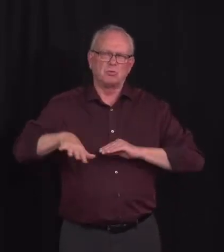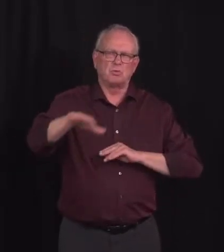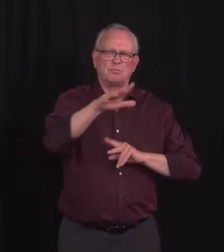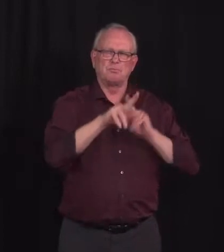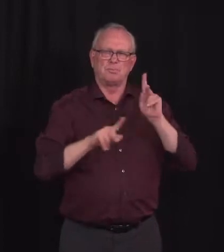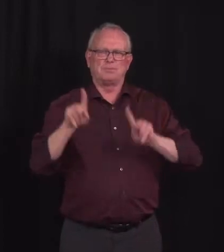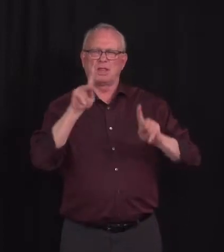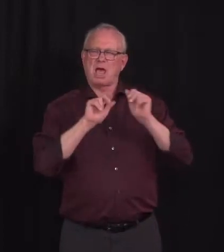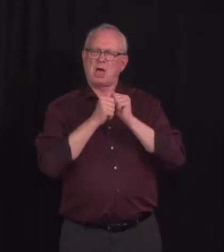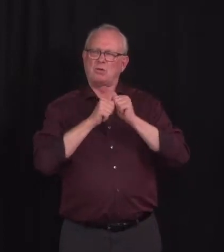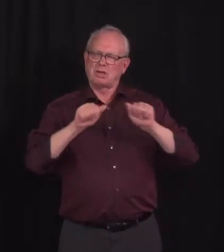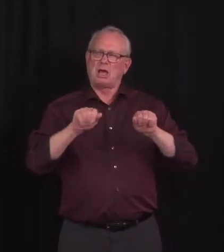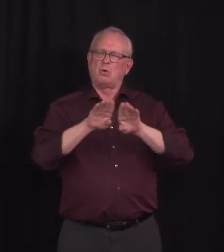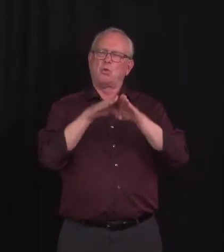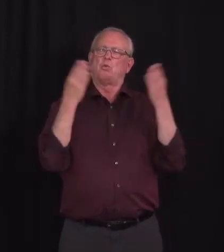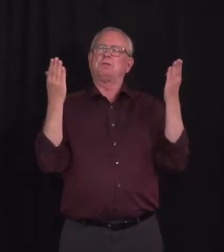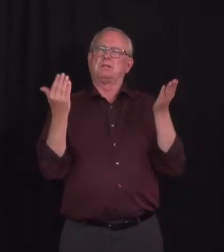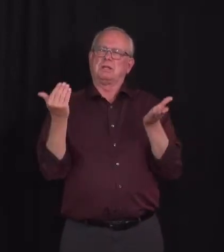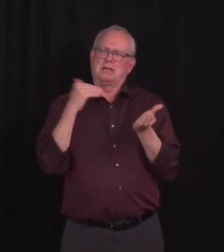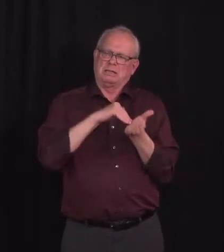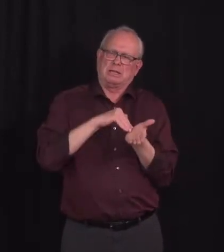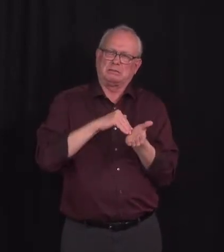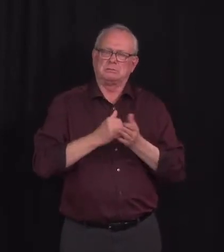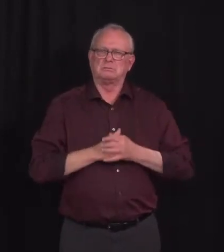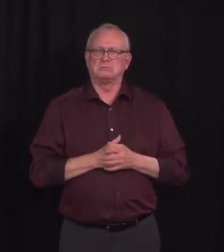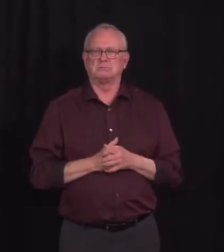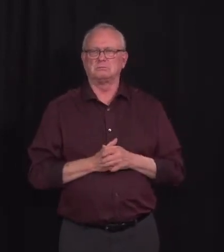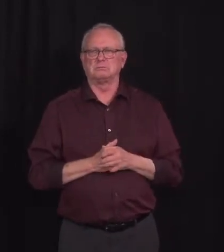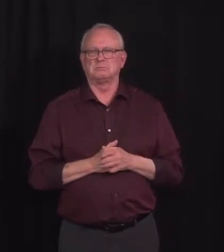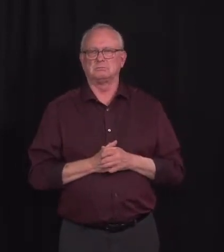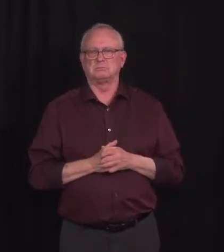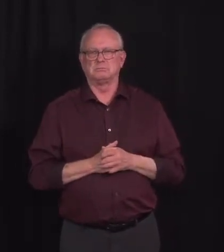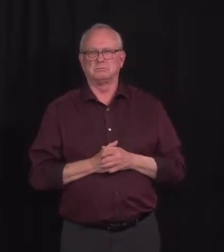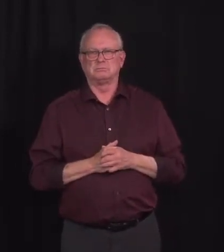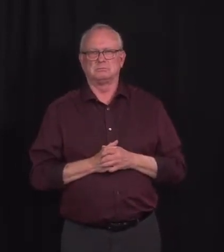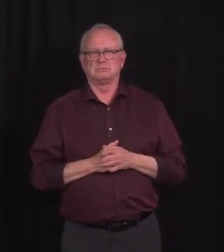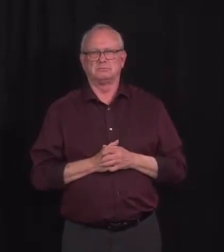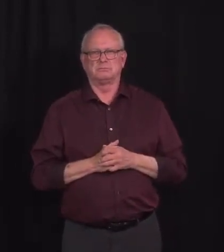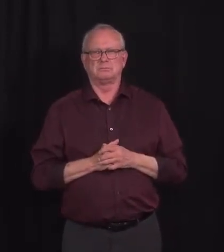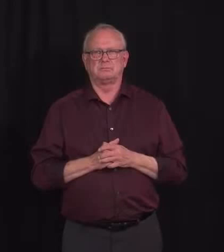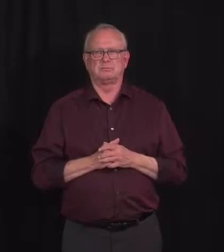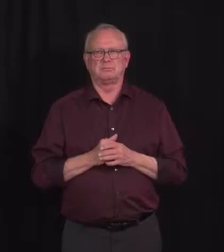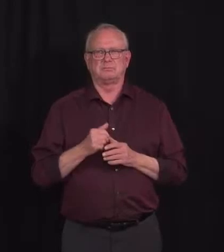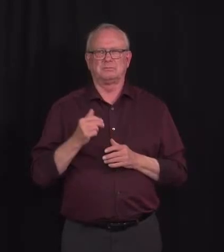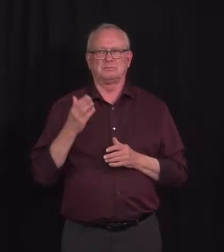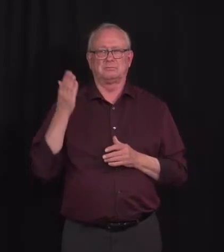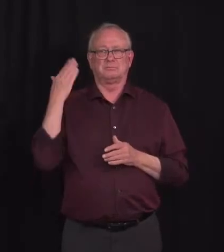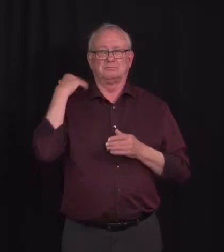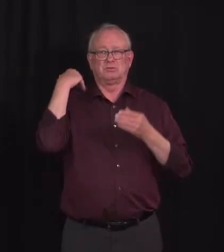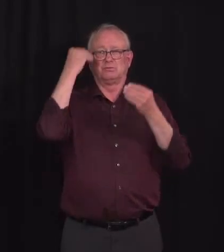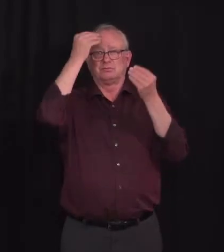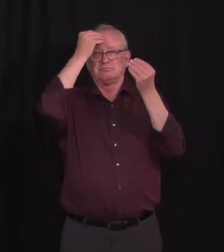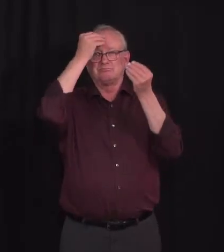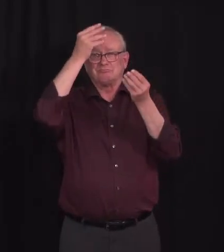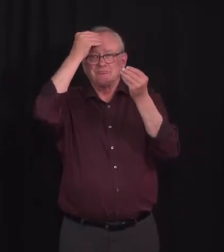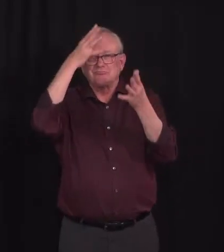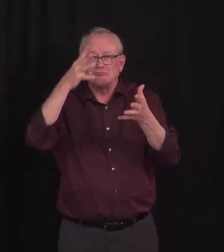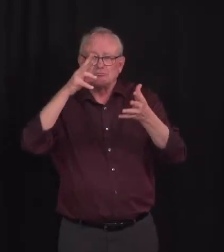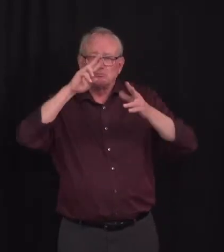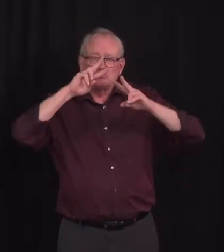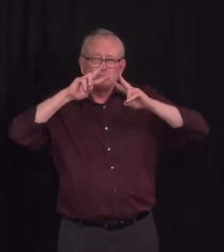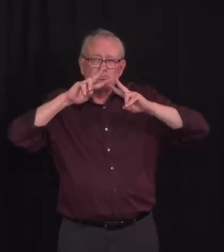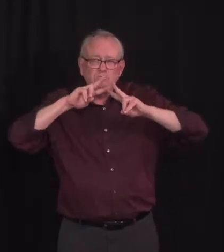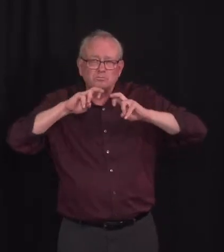When we look at the last round of serology data that's available to us from the